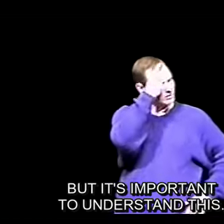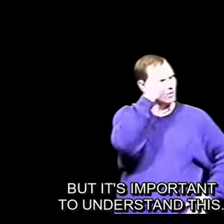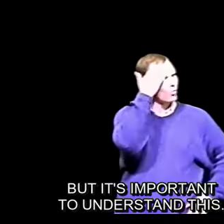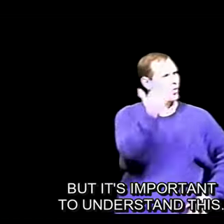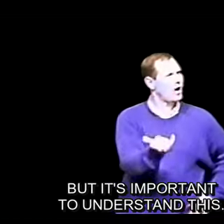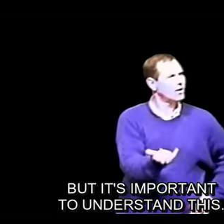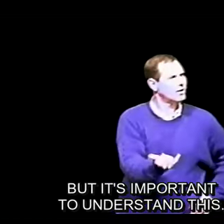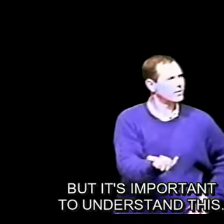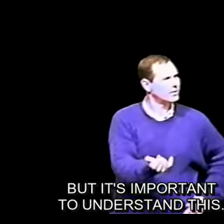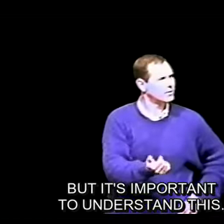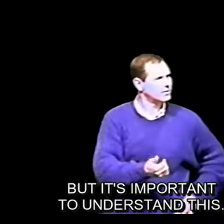this.